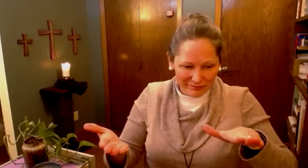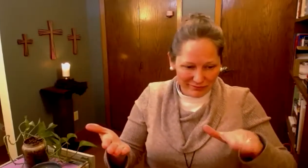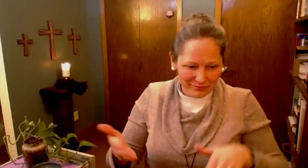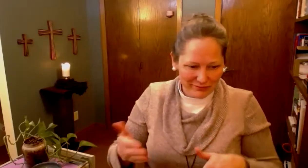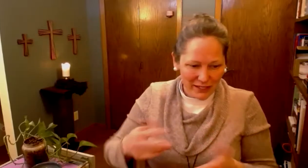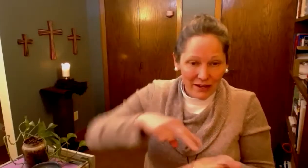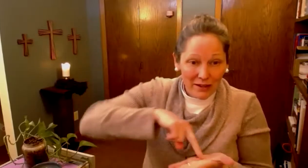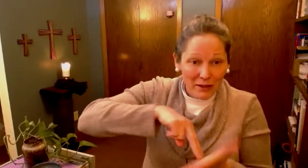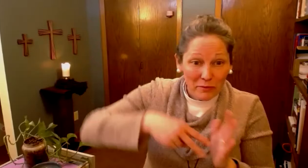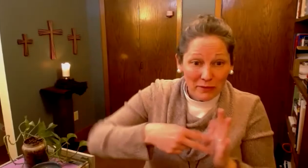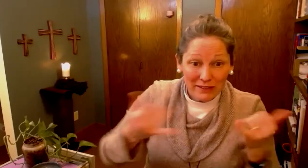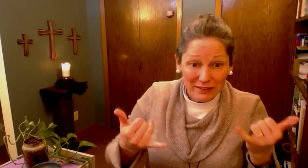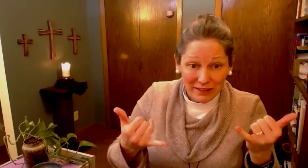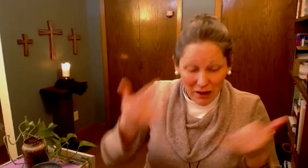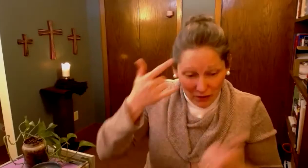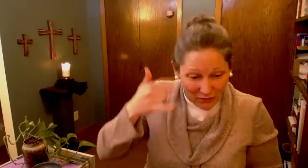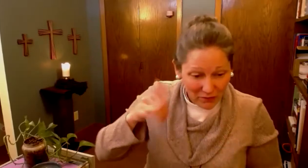we are granted forgiveness